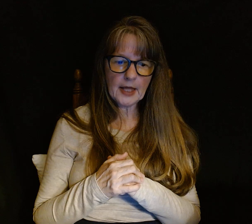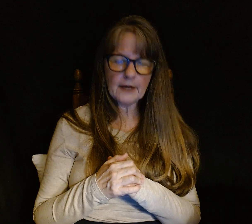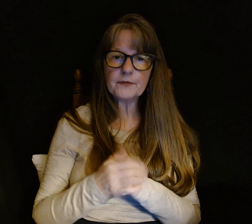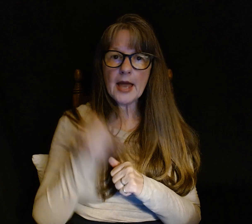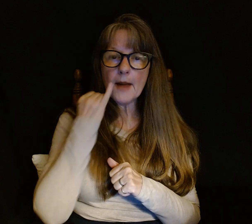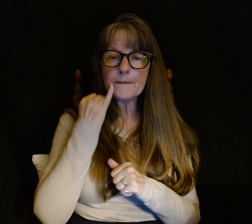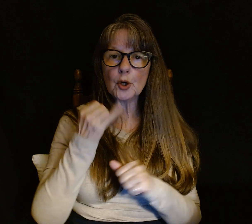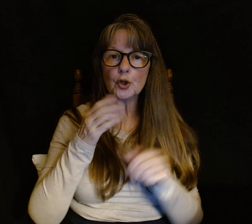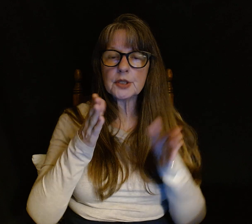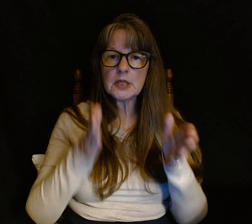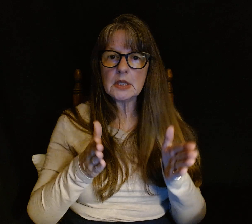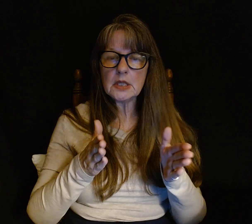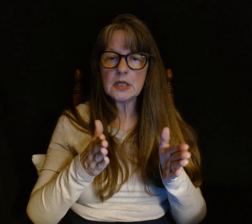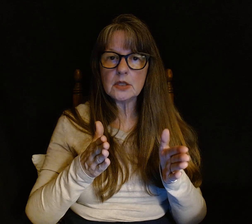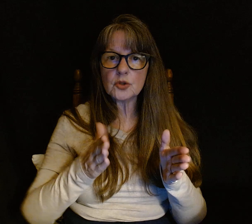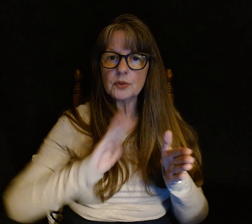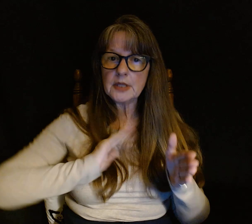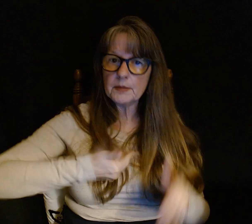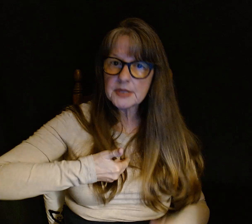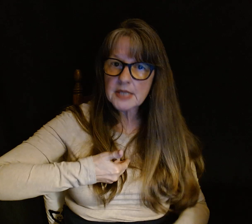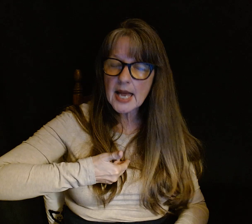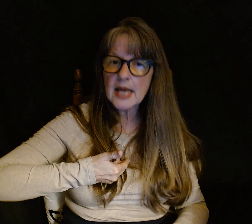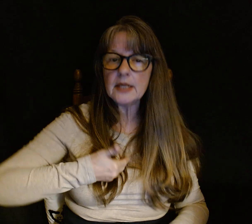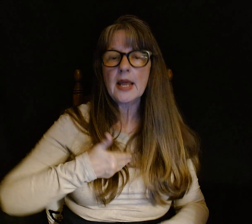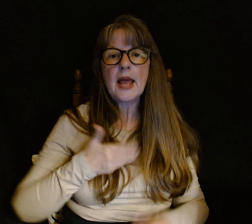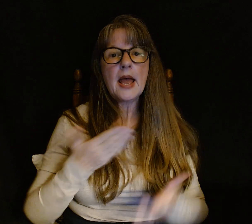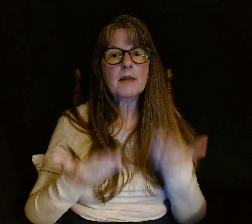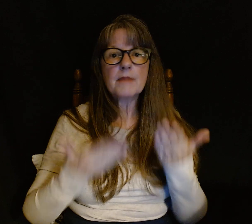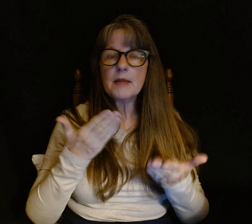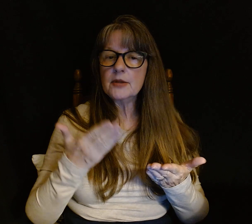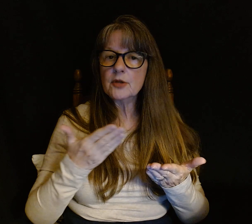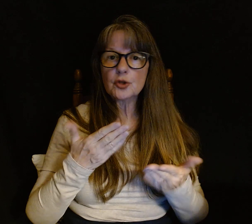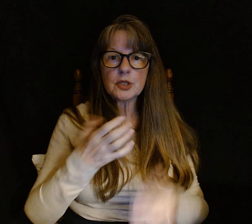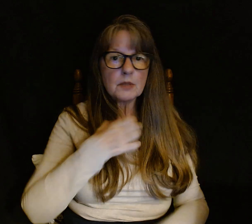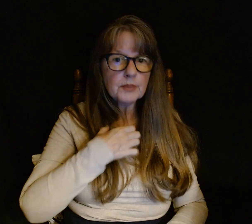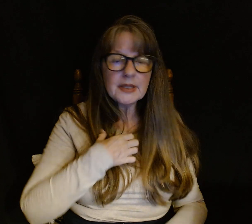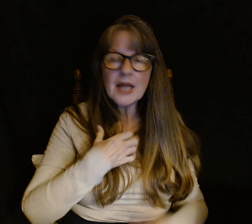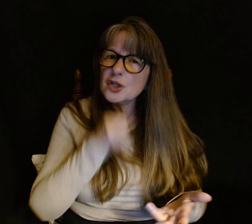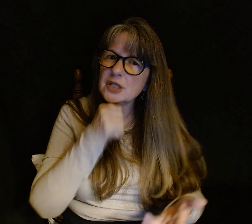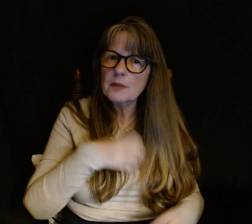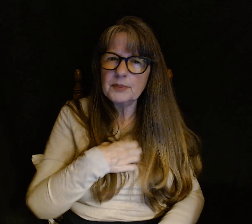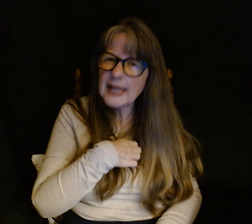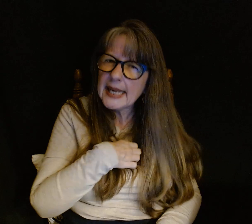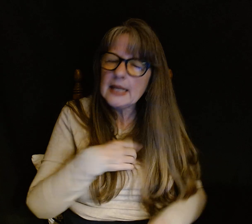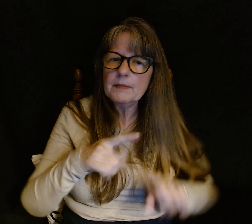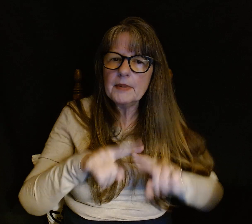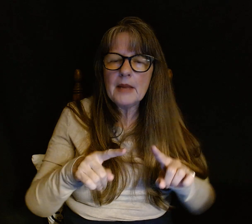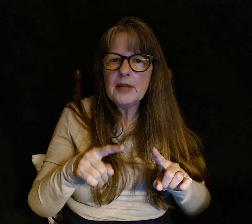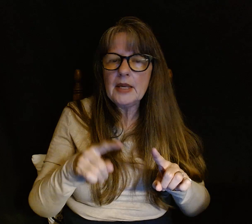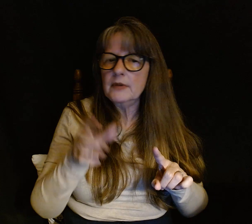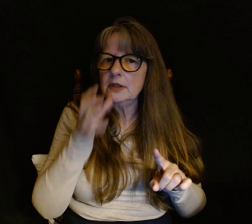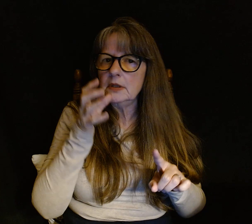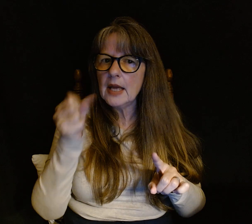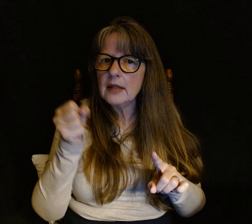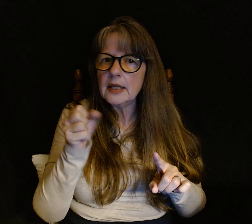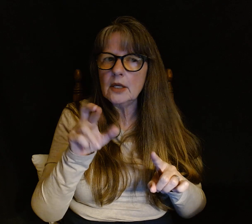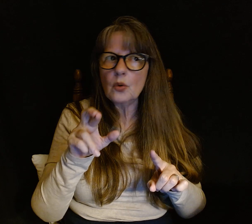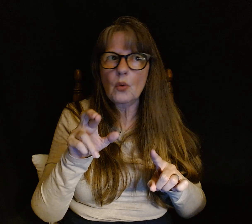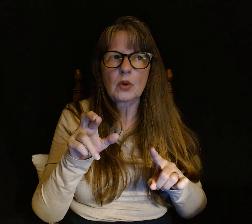if that person is really upset, and maybe they're just not just complaining, but maybe even yelling, or just